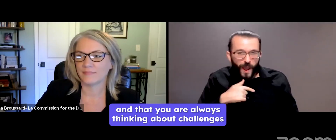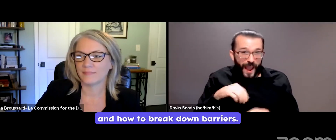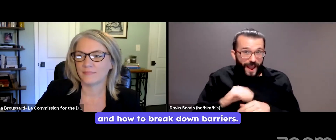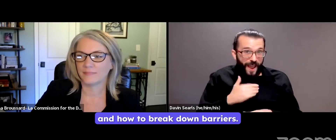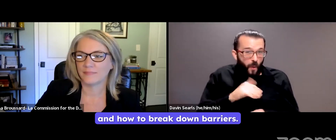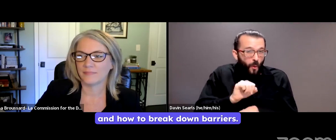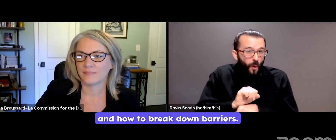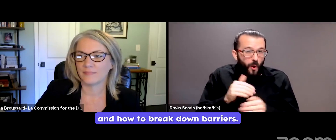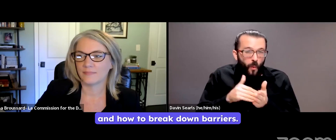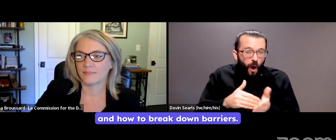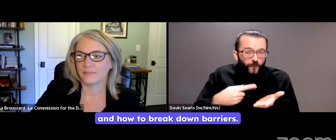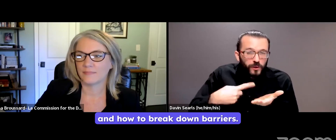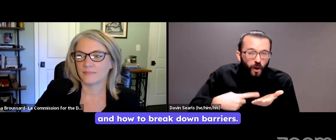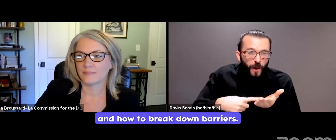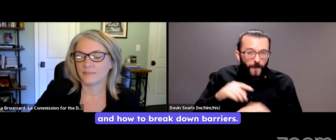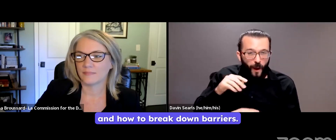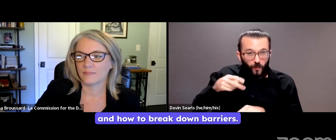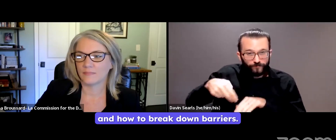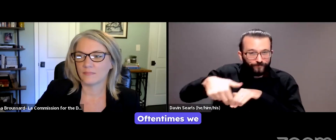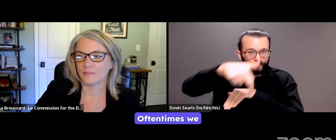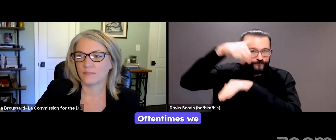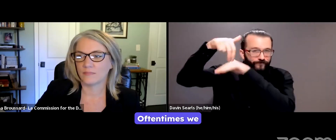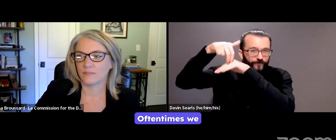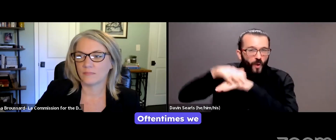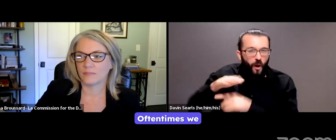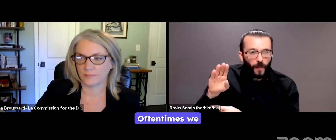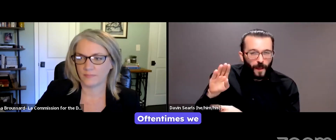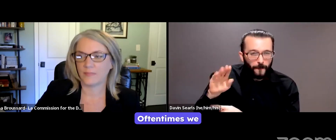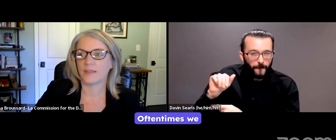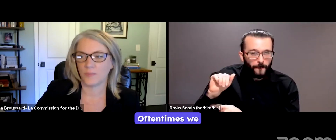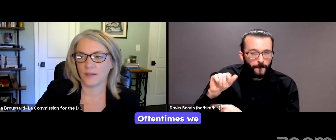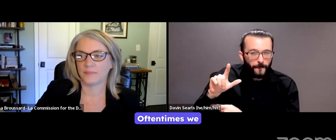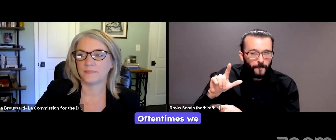and how to break down barriers. Oftentimes, um,